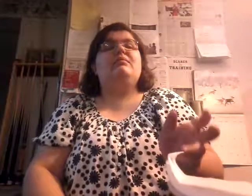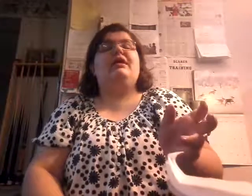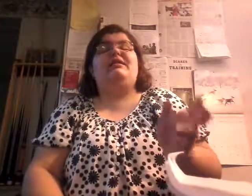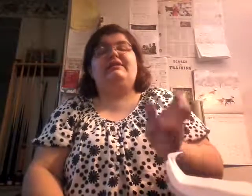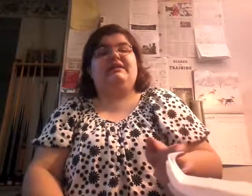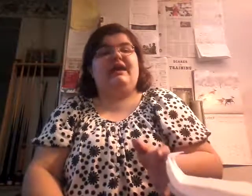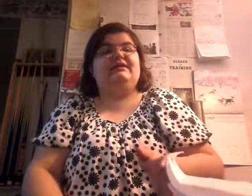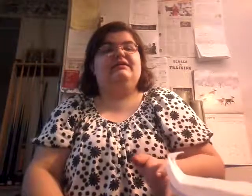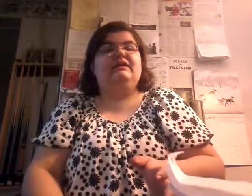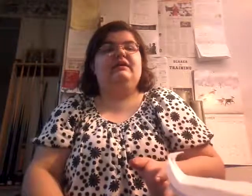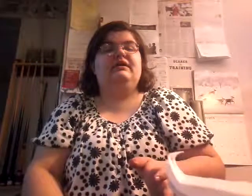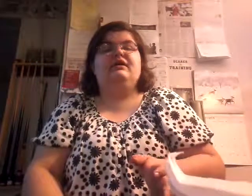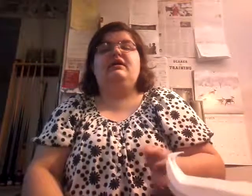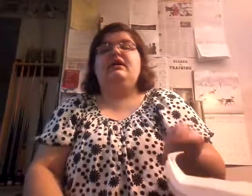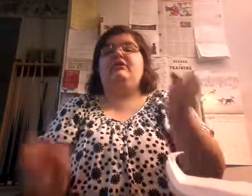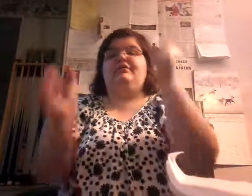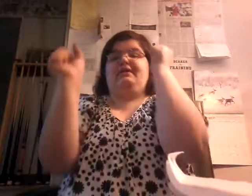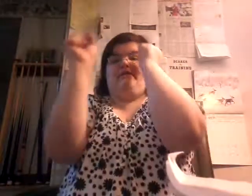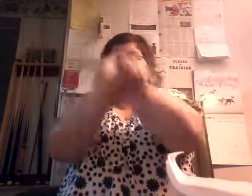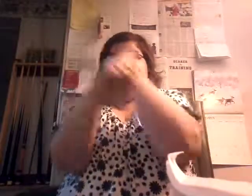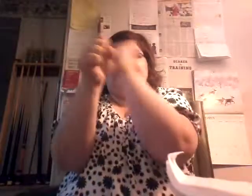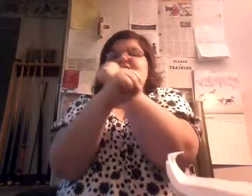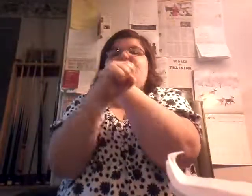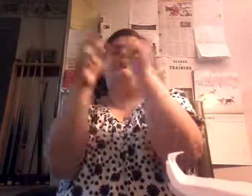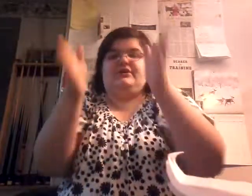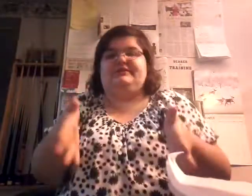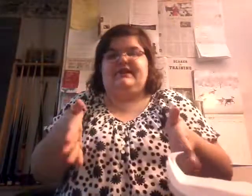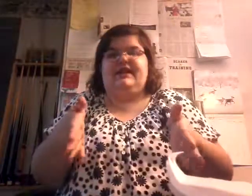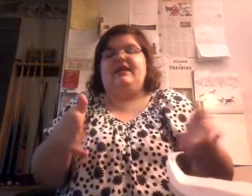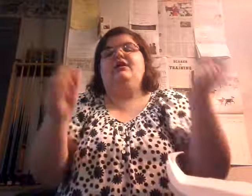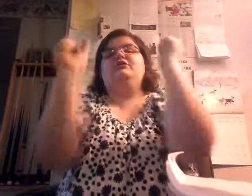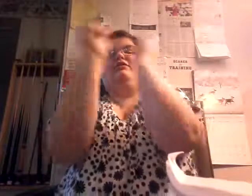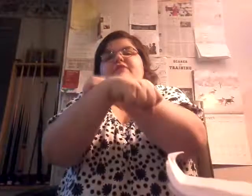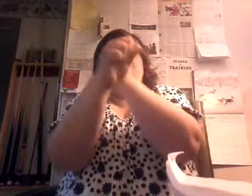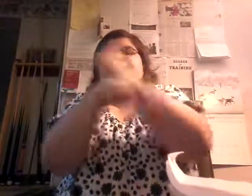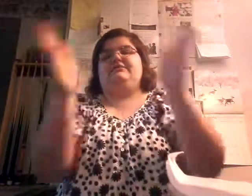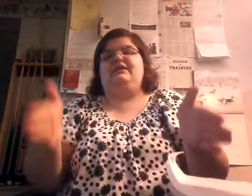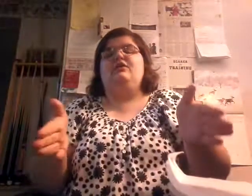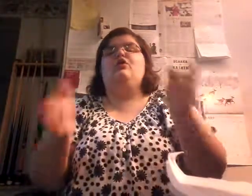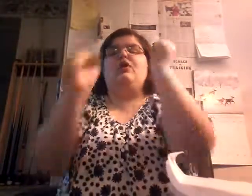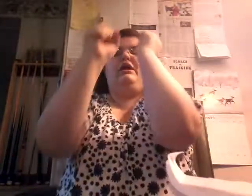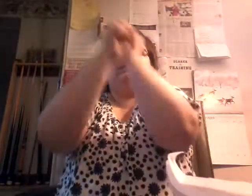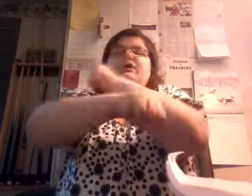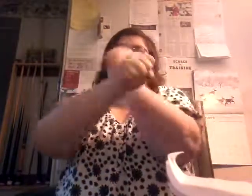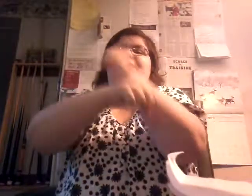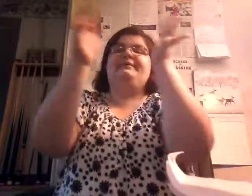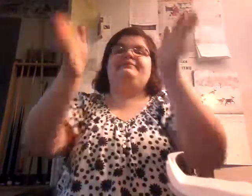in this case, it would be fight and then person again. So fight person. Warrior,